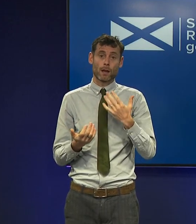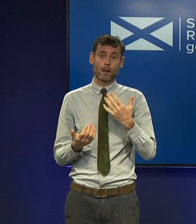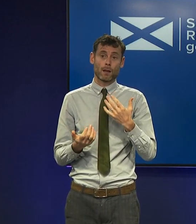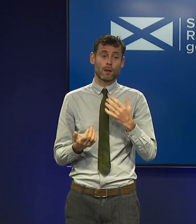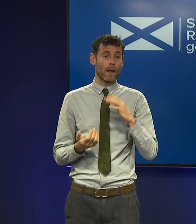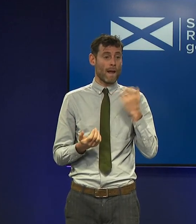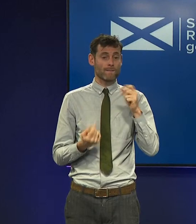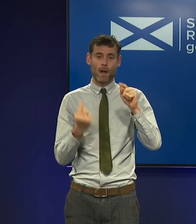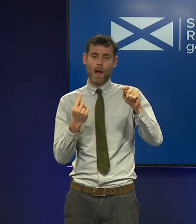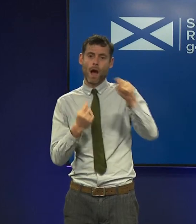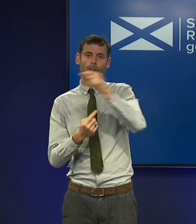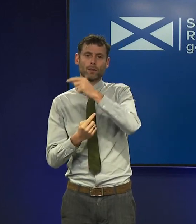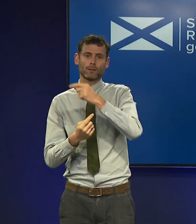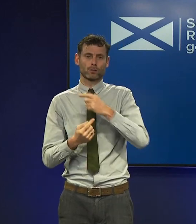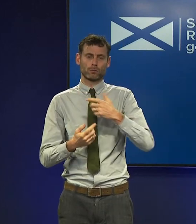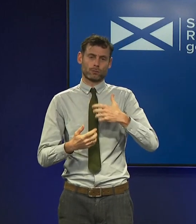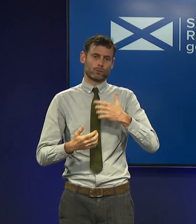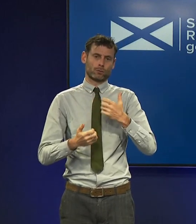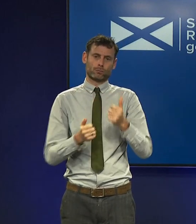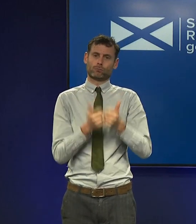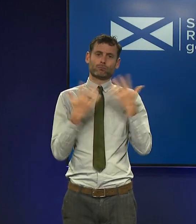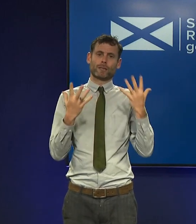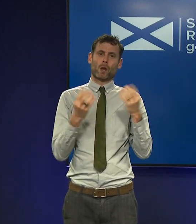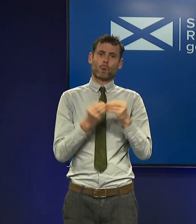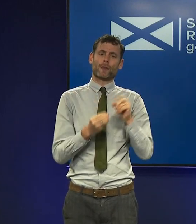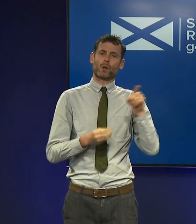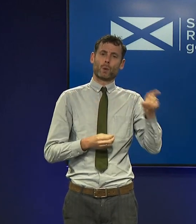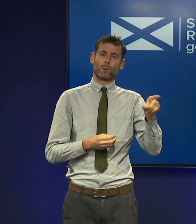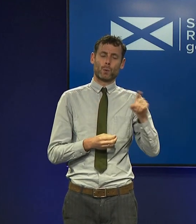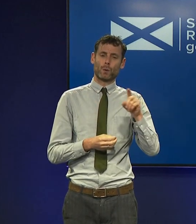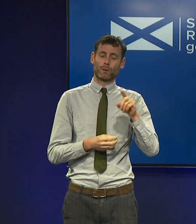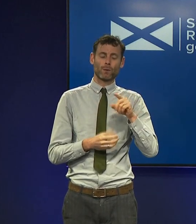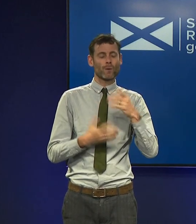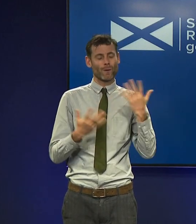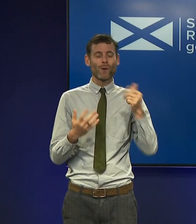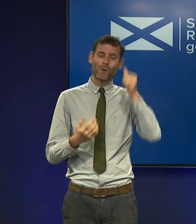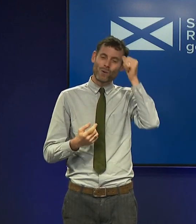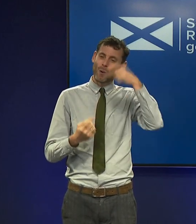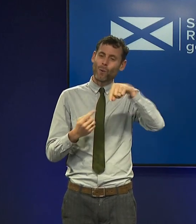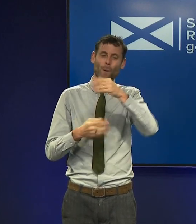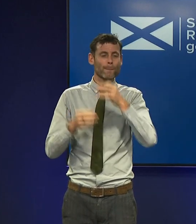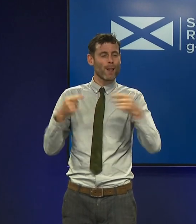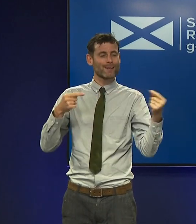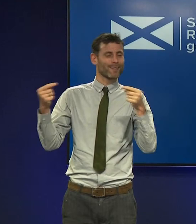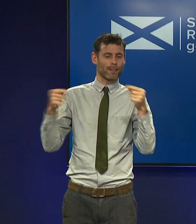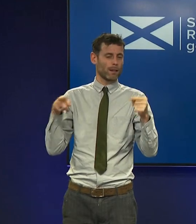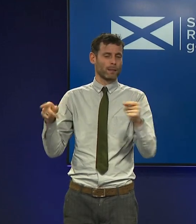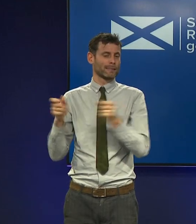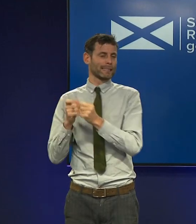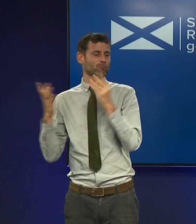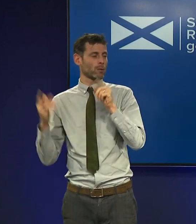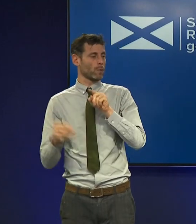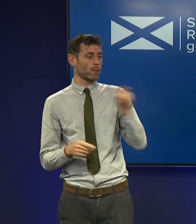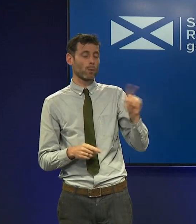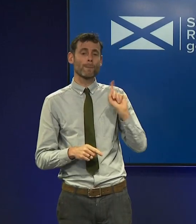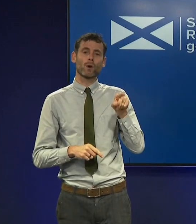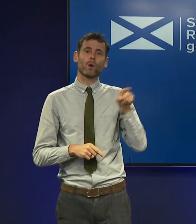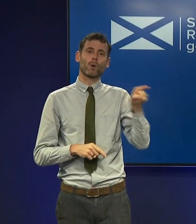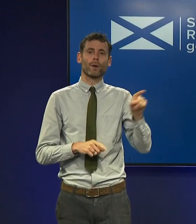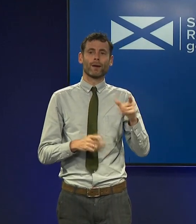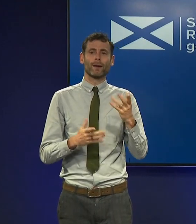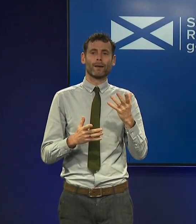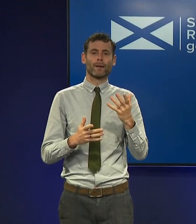your rivals for being, quote, megaphone diplomacy. Did you make the announcement in this way because the UK government